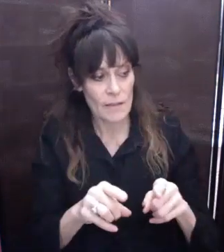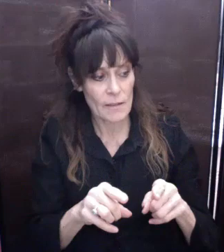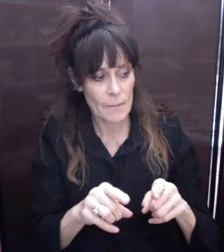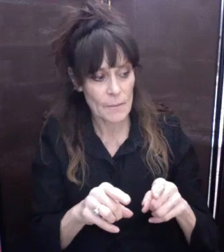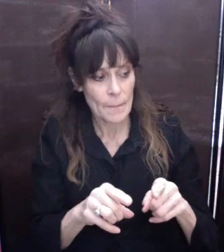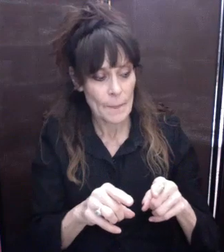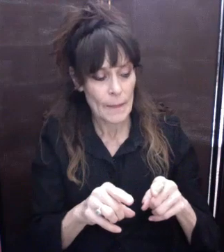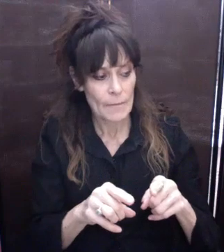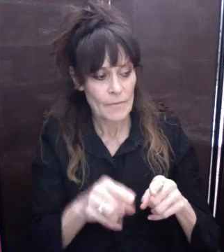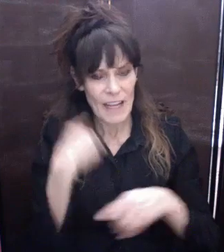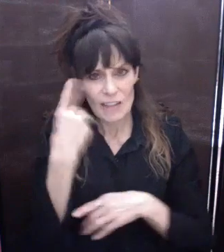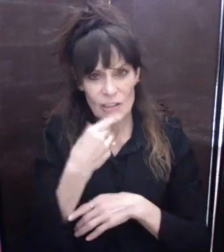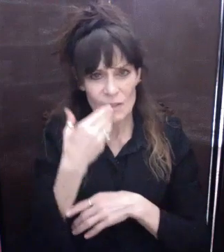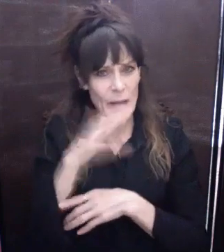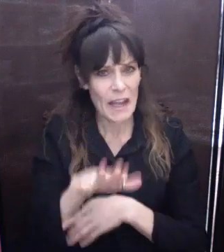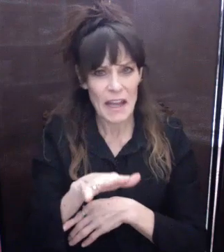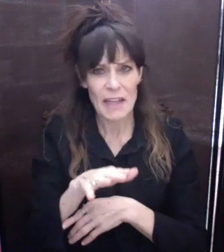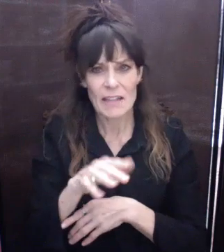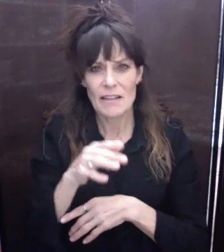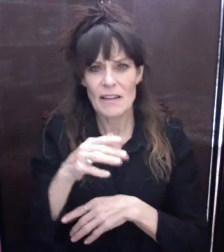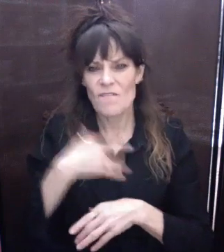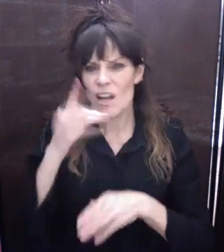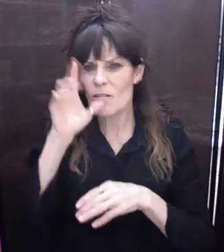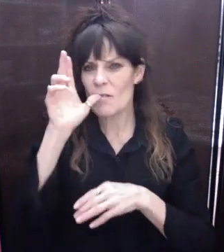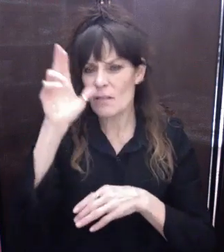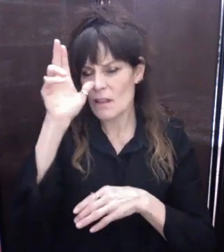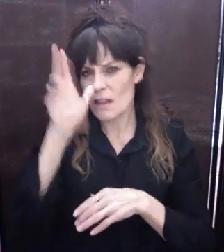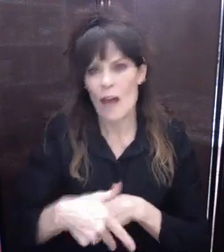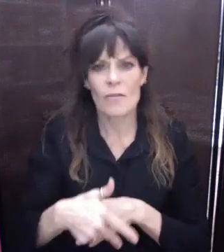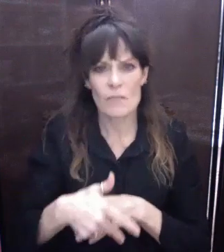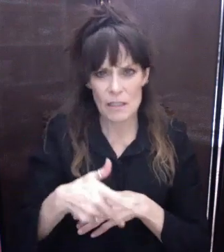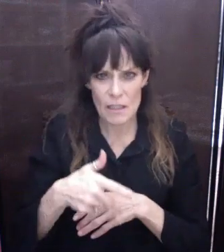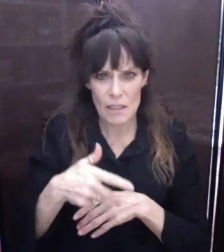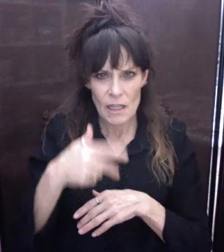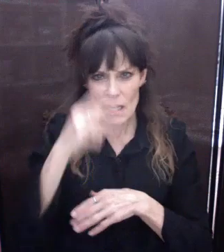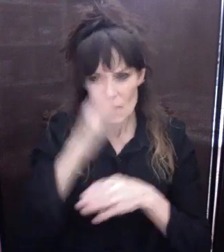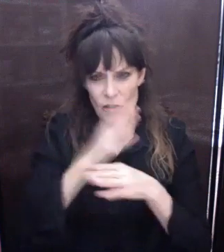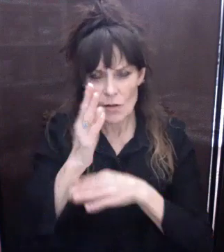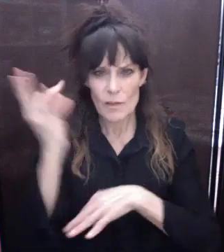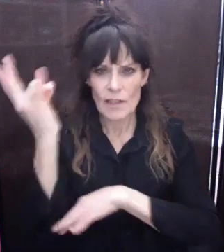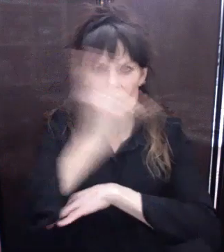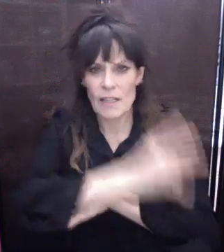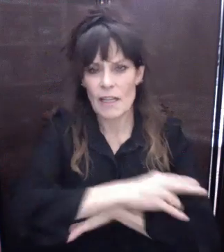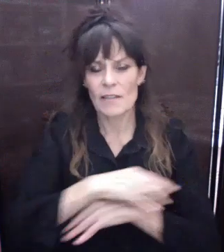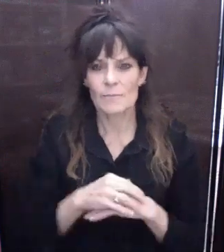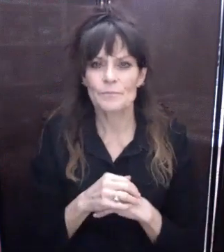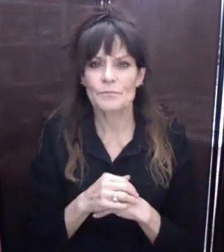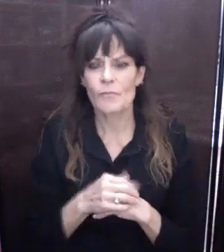well, not feeling any too well, and sober for 7 days. And all I remember actually